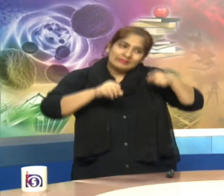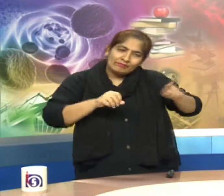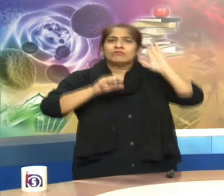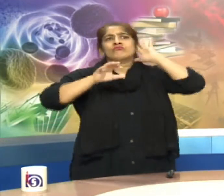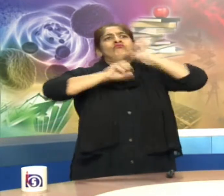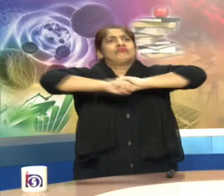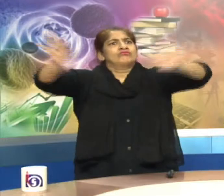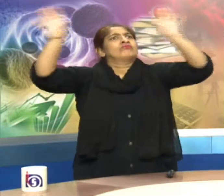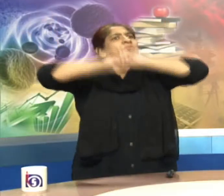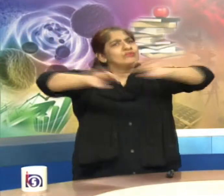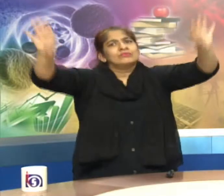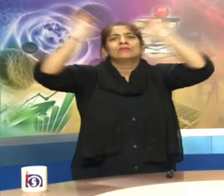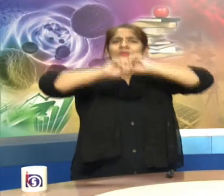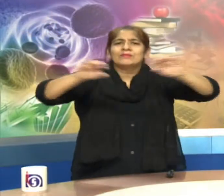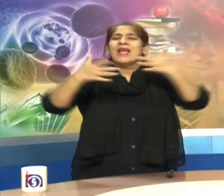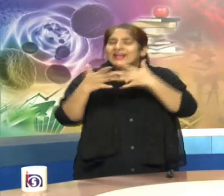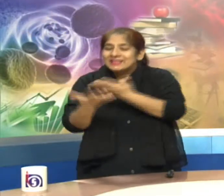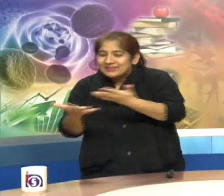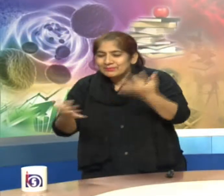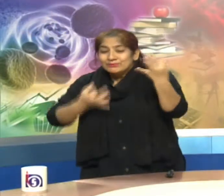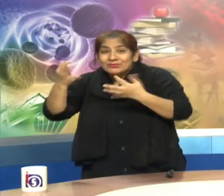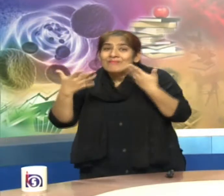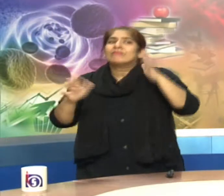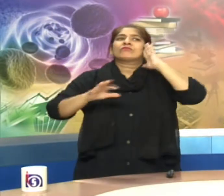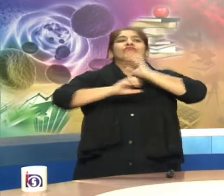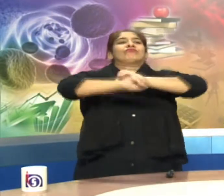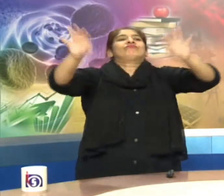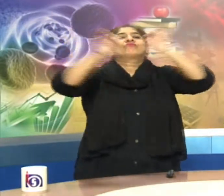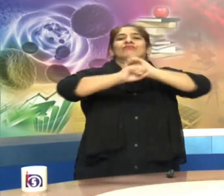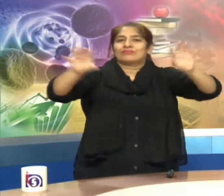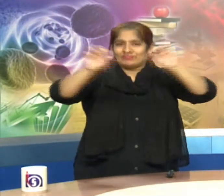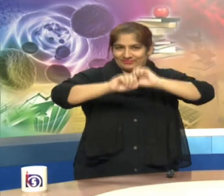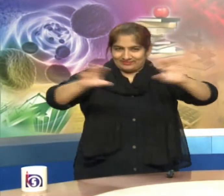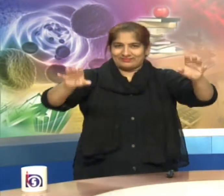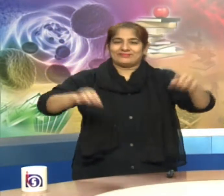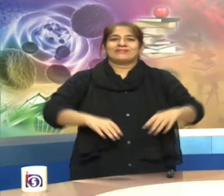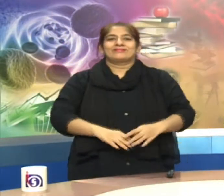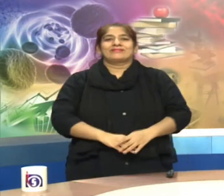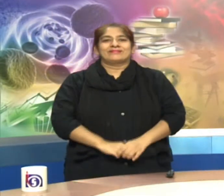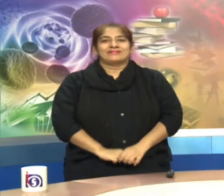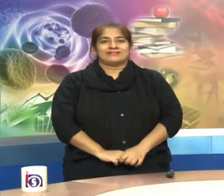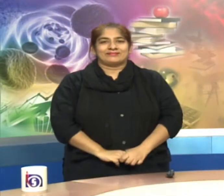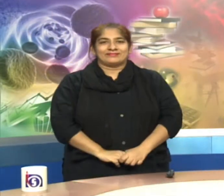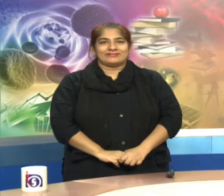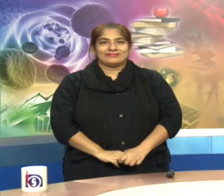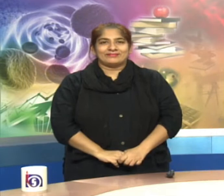advertising, it promotes the goods and services.